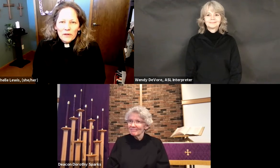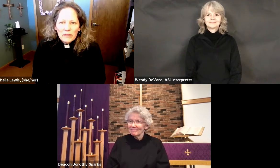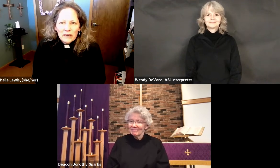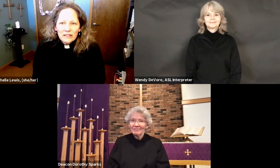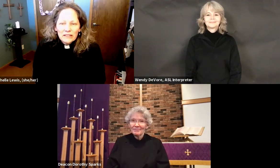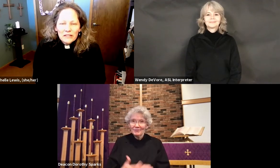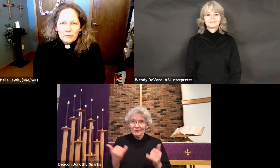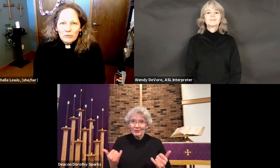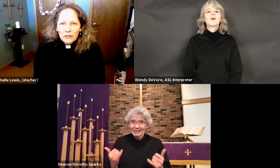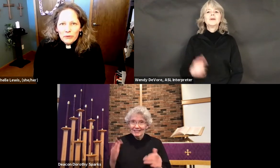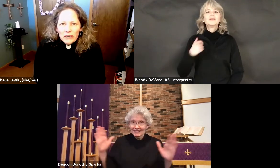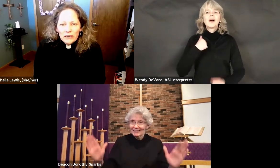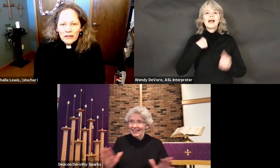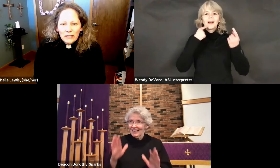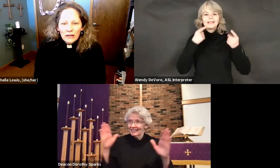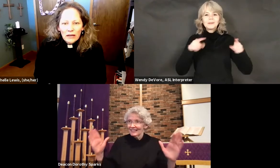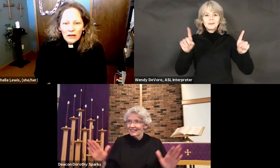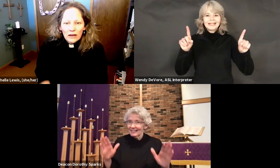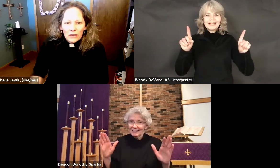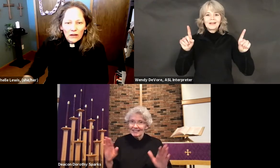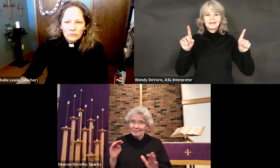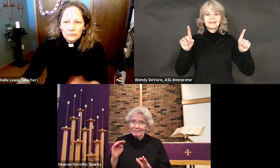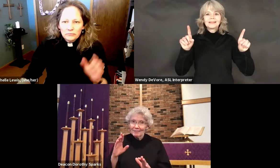I want to make an announcement really quick.